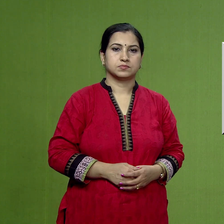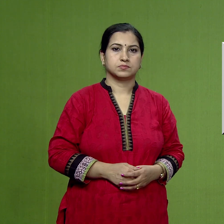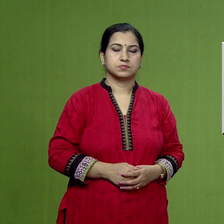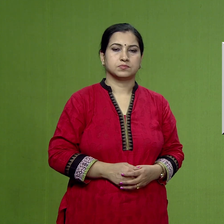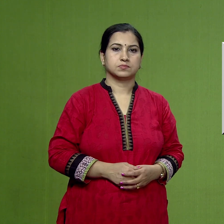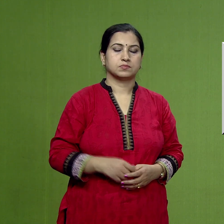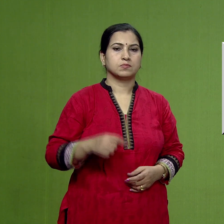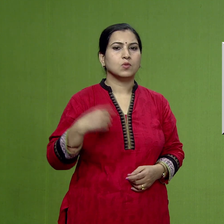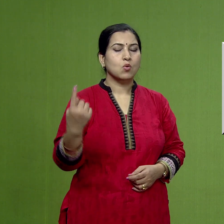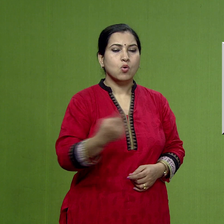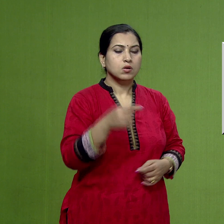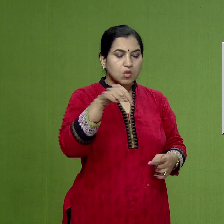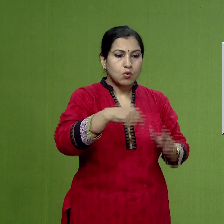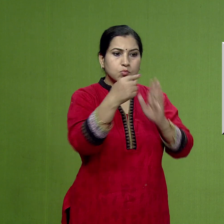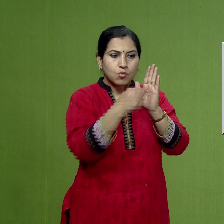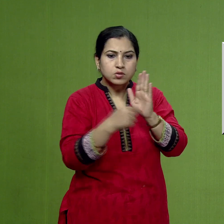We will be dealing with these factors later.